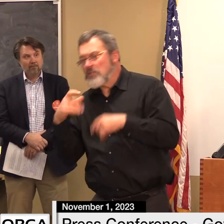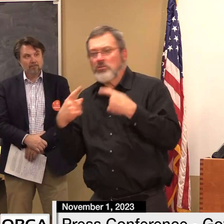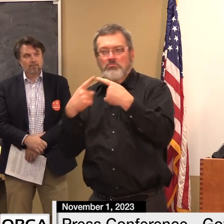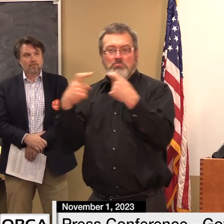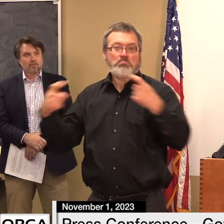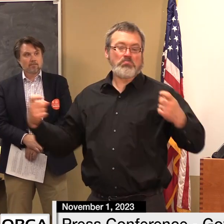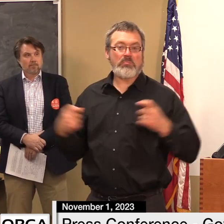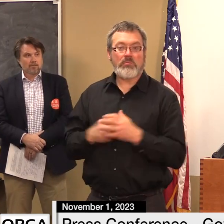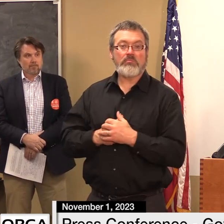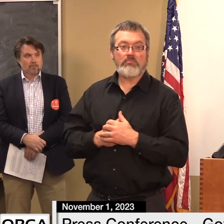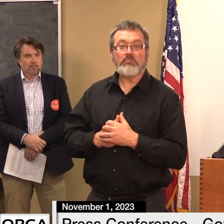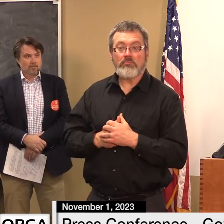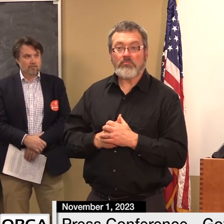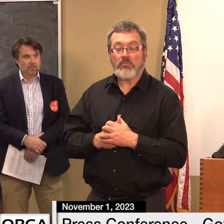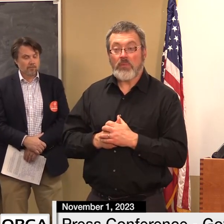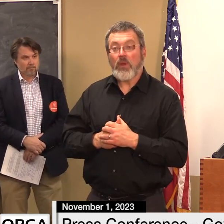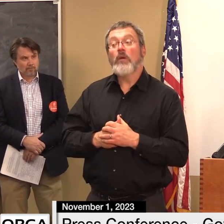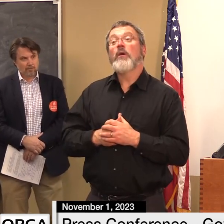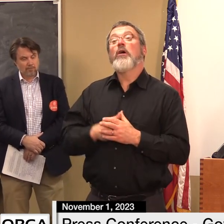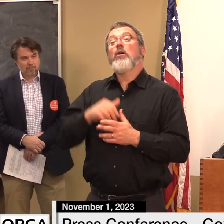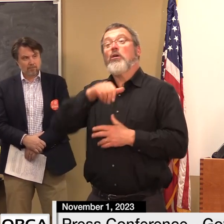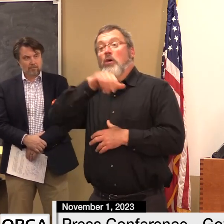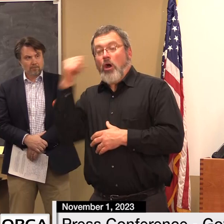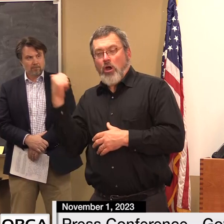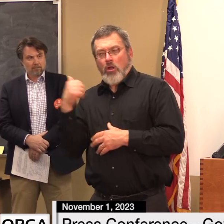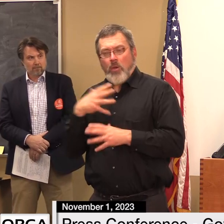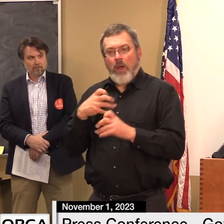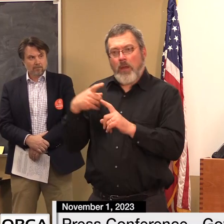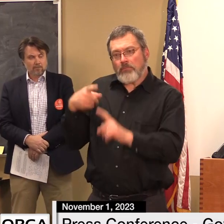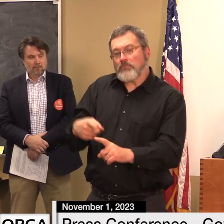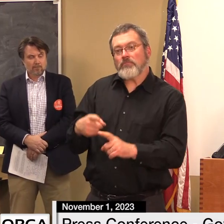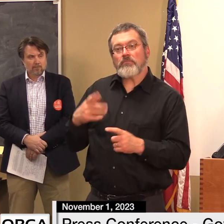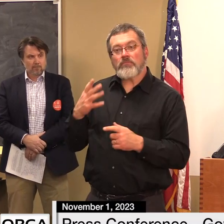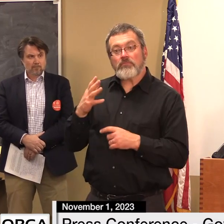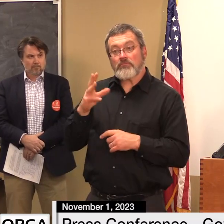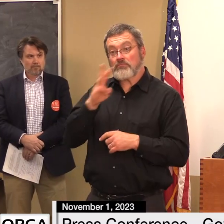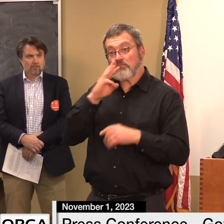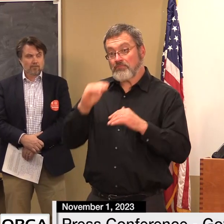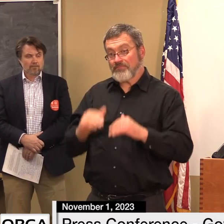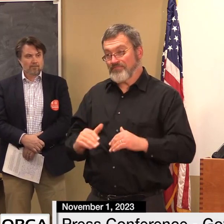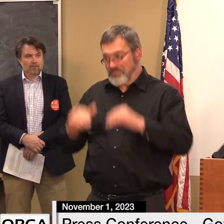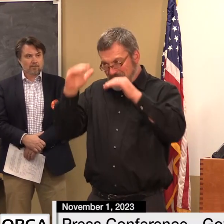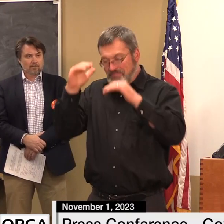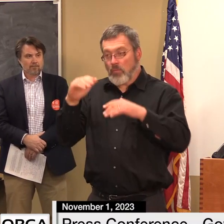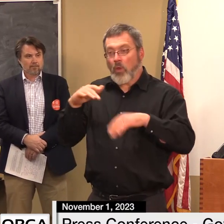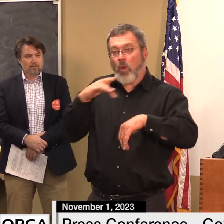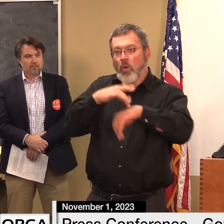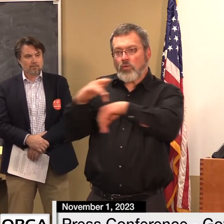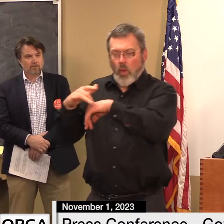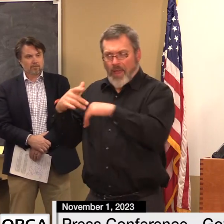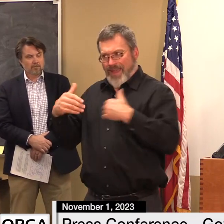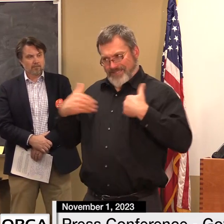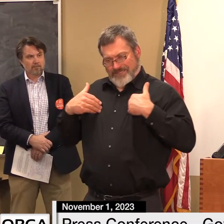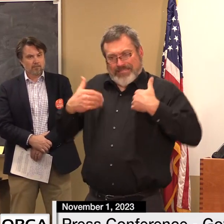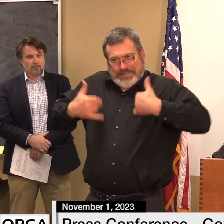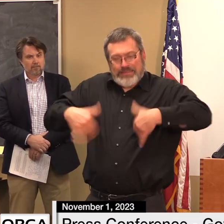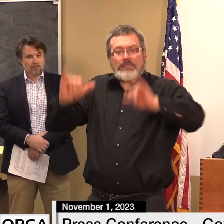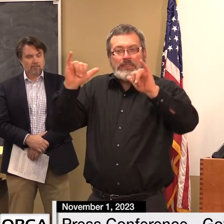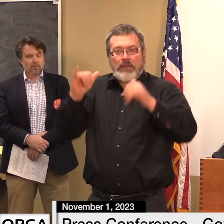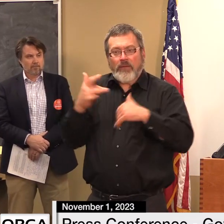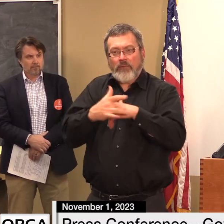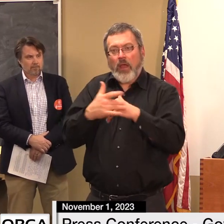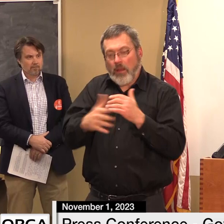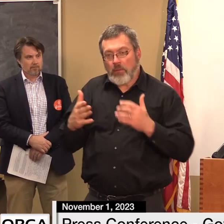We're also trying to make sure, as the governor mentioned, there are flood resources available for Vermonters. So if you are dealing with